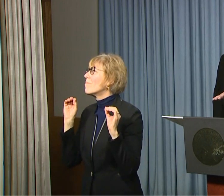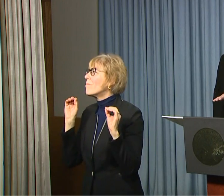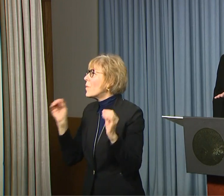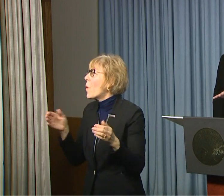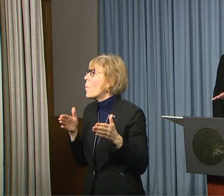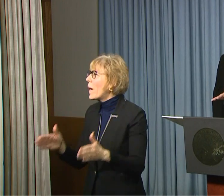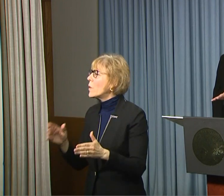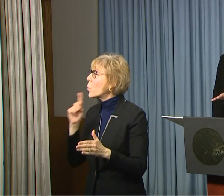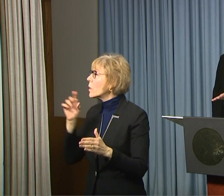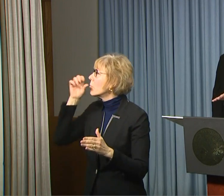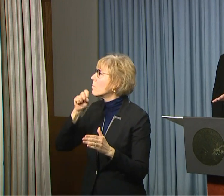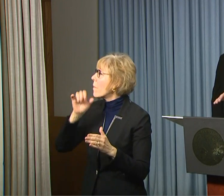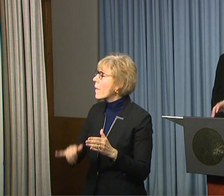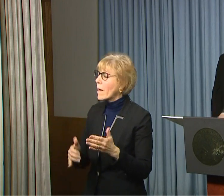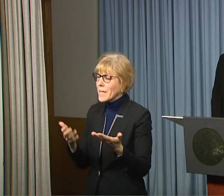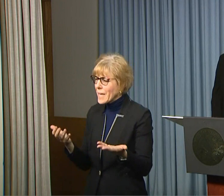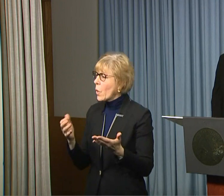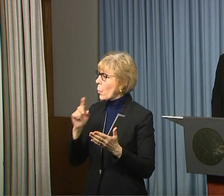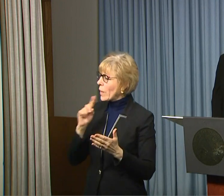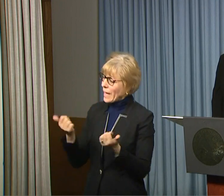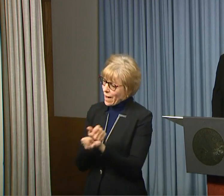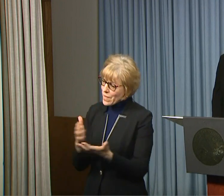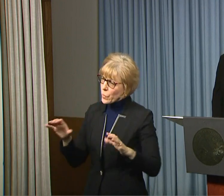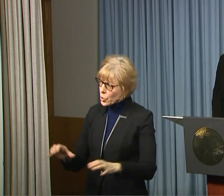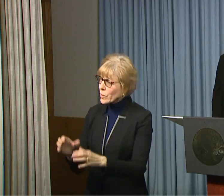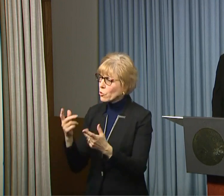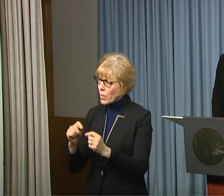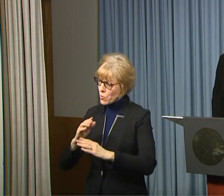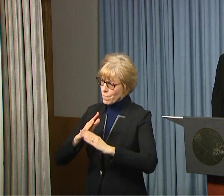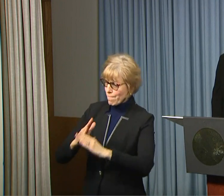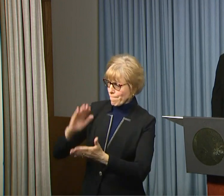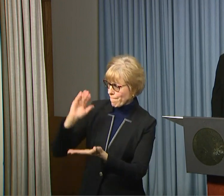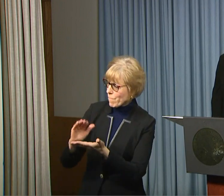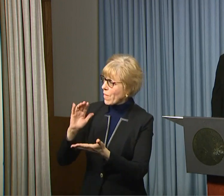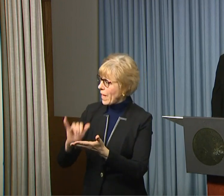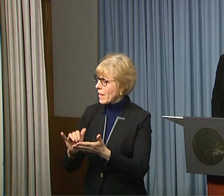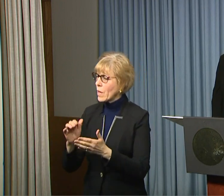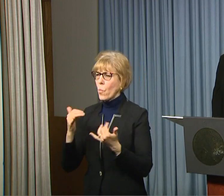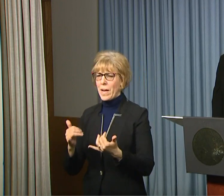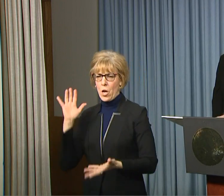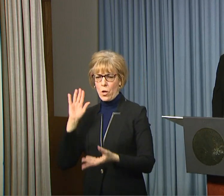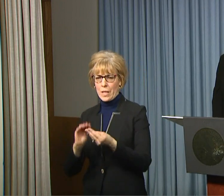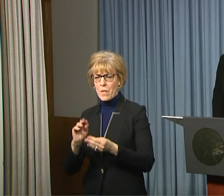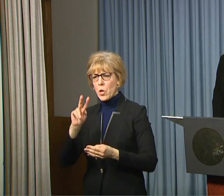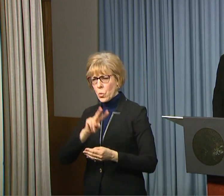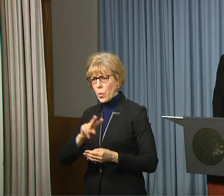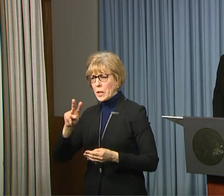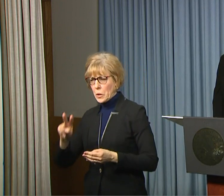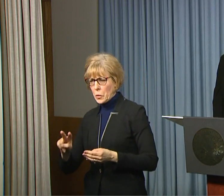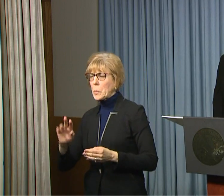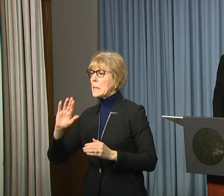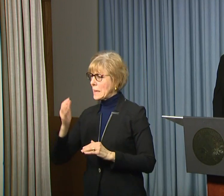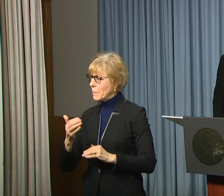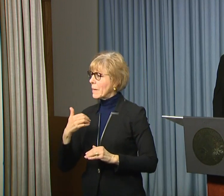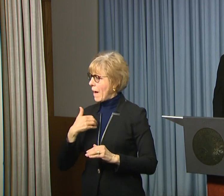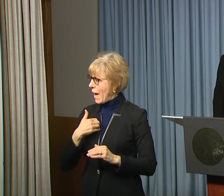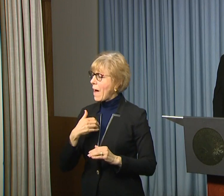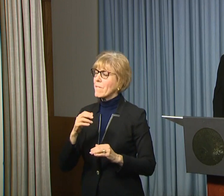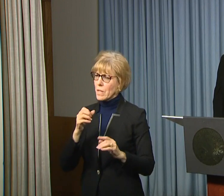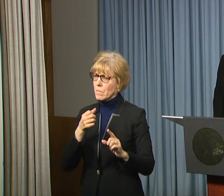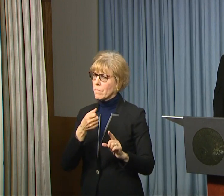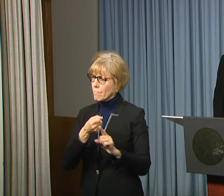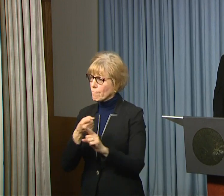everything we're doing is to stem that tide. What I can tell you is that we have 22 presumptive cases. Are there more than that? Likely more than